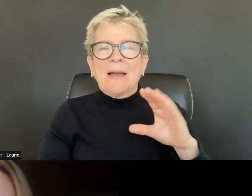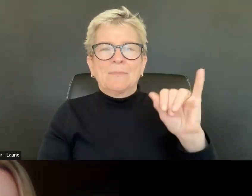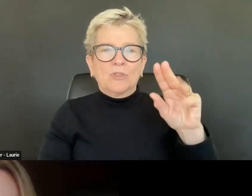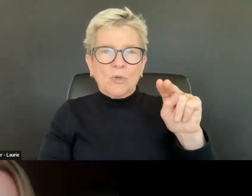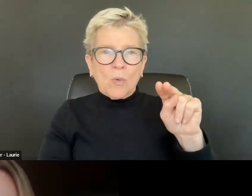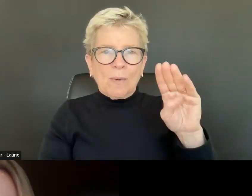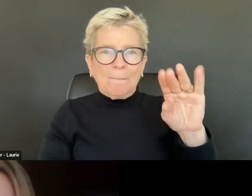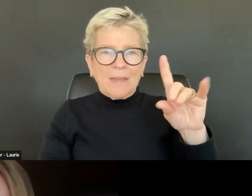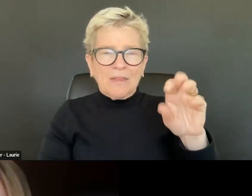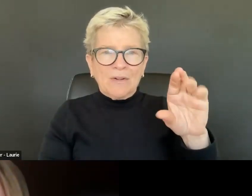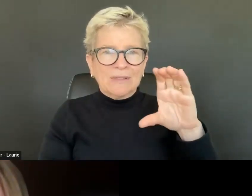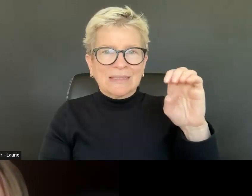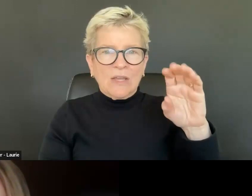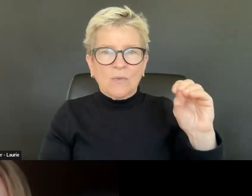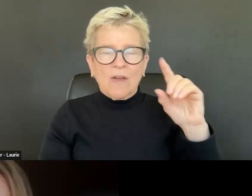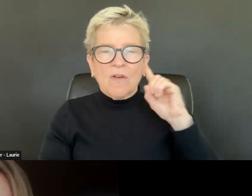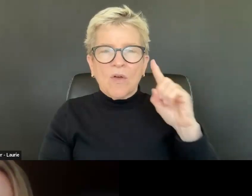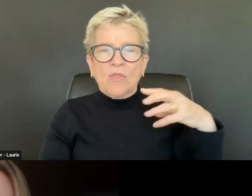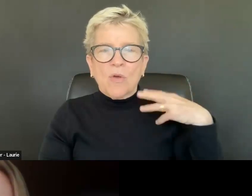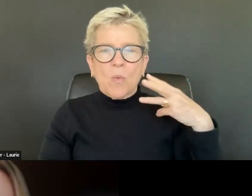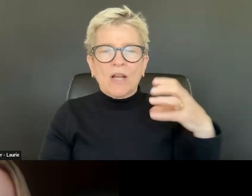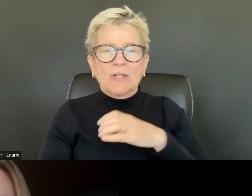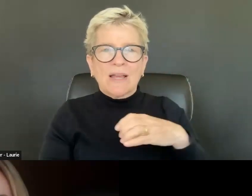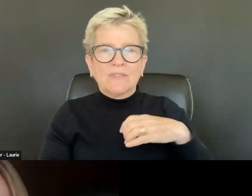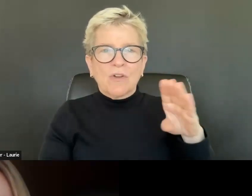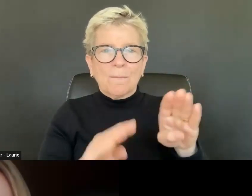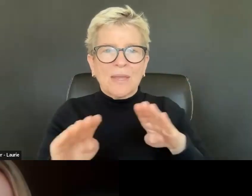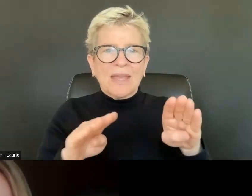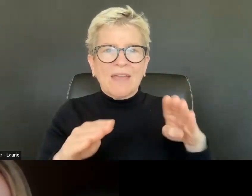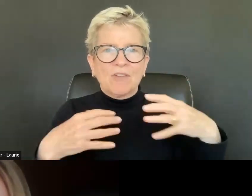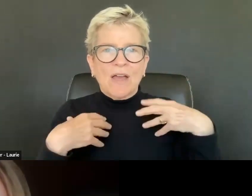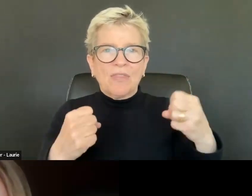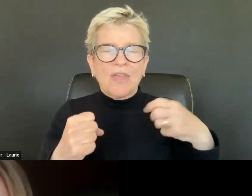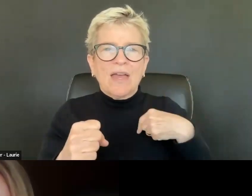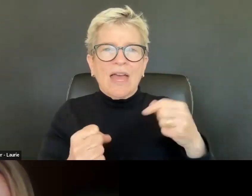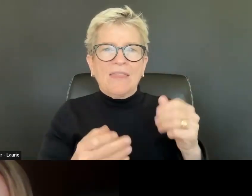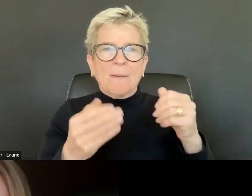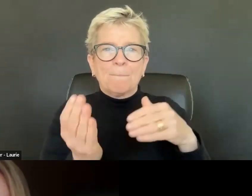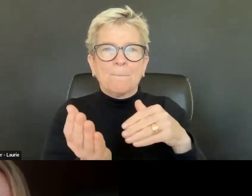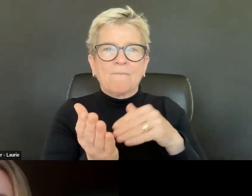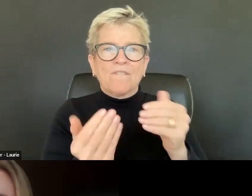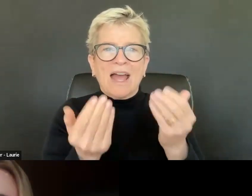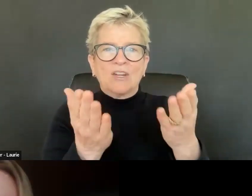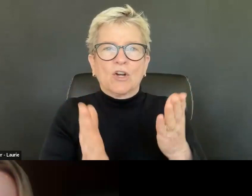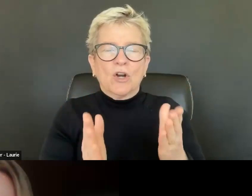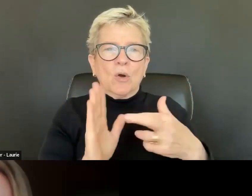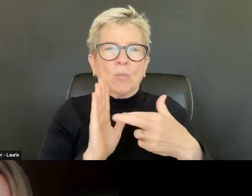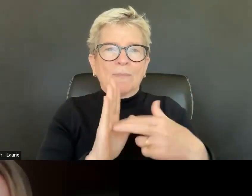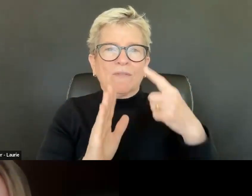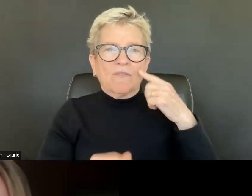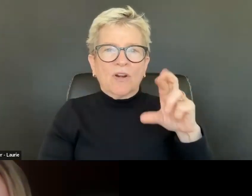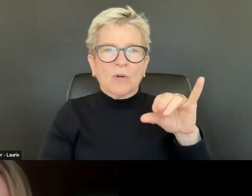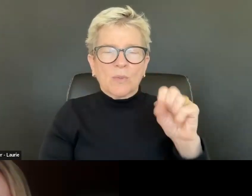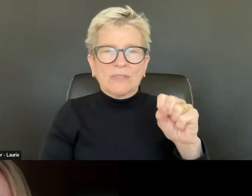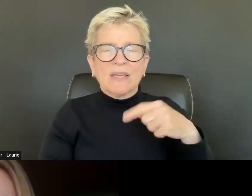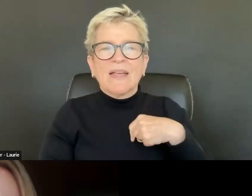am the CEO with the Washington Council for Behavioral Health and the provider representative on the CRIS. For those of you who don't know, the